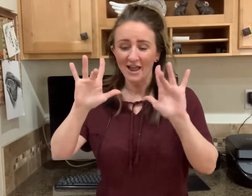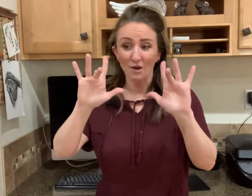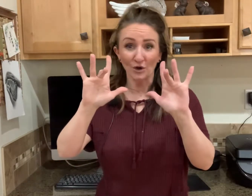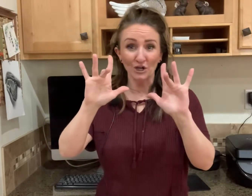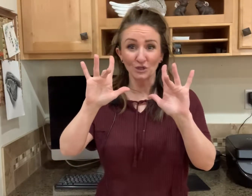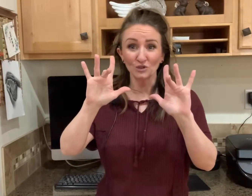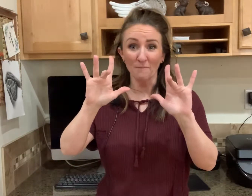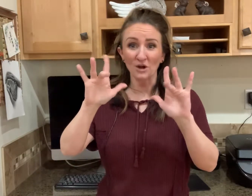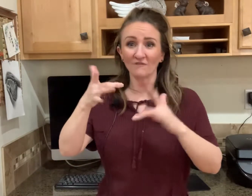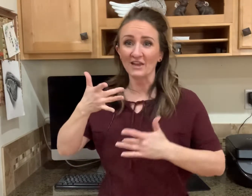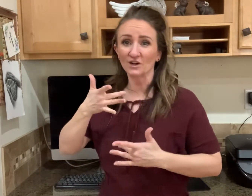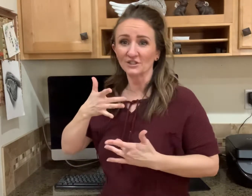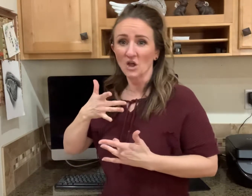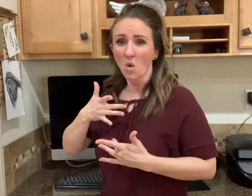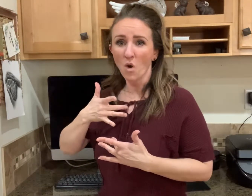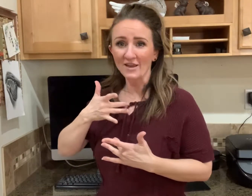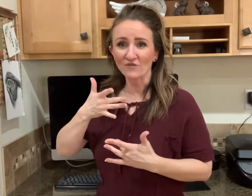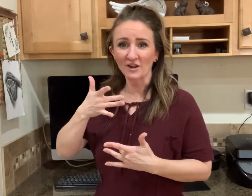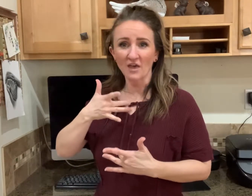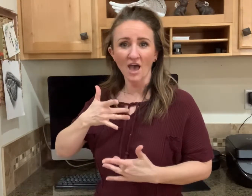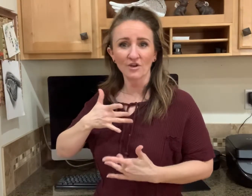going to use our middle fingers, one in front of the other.